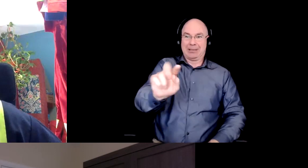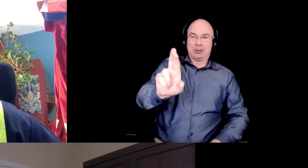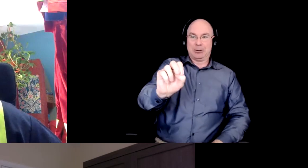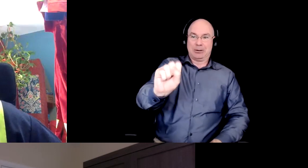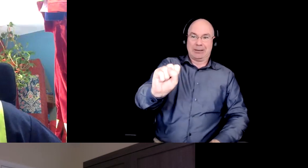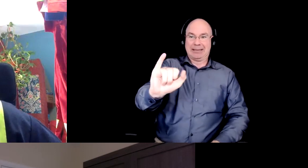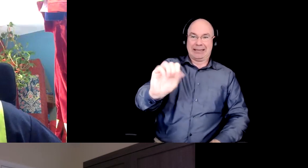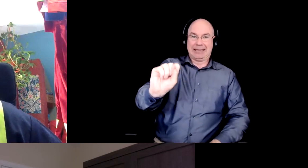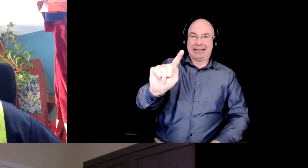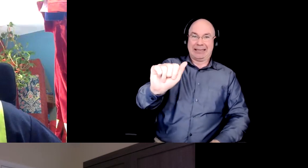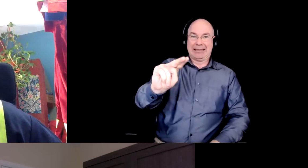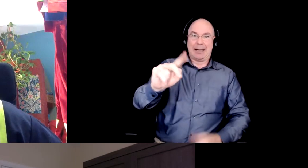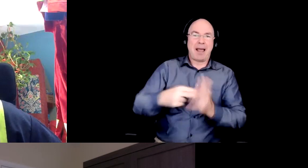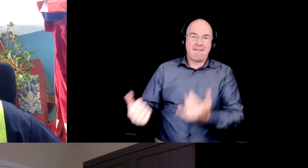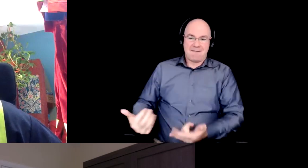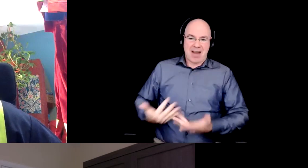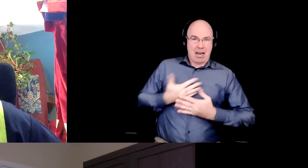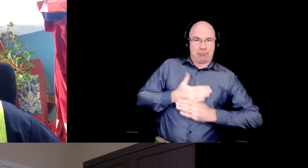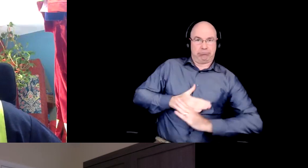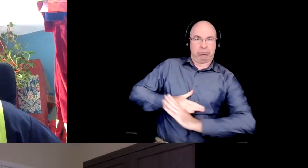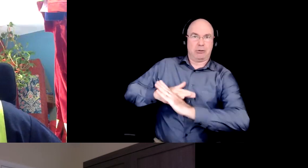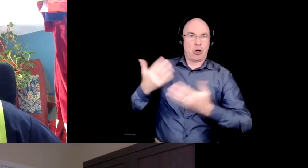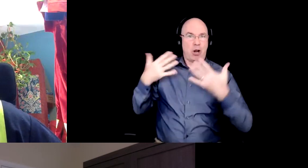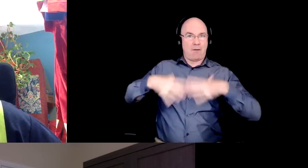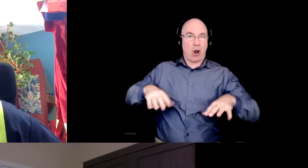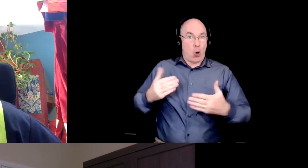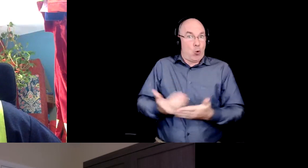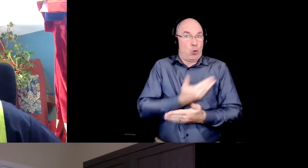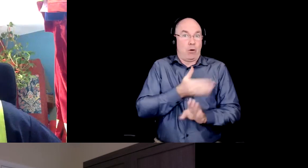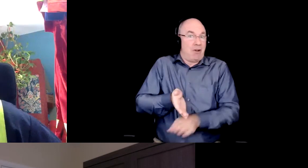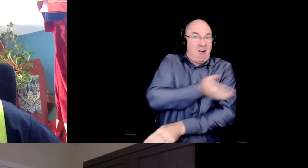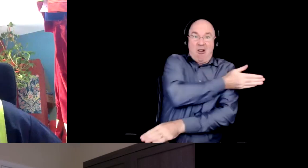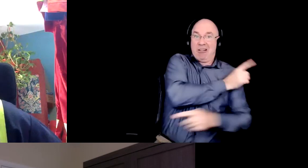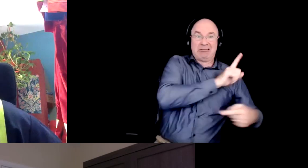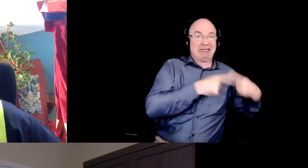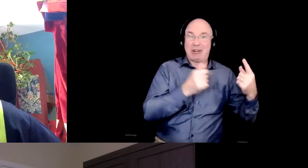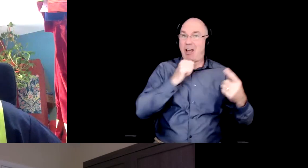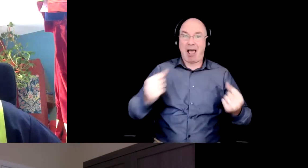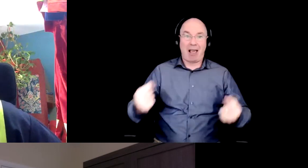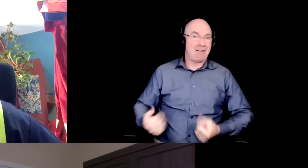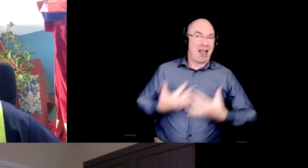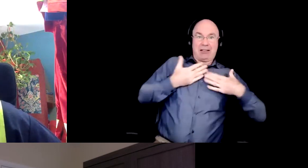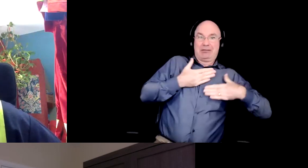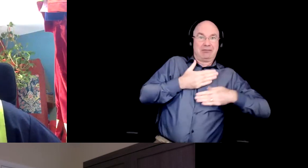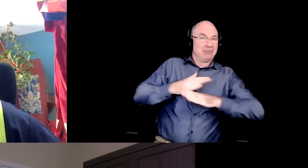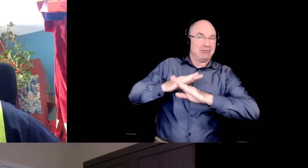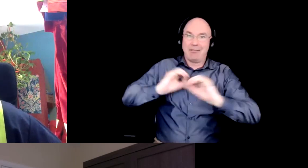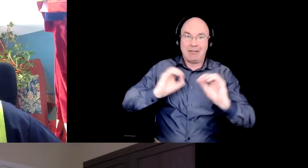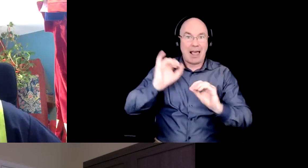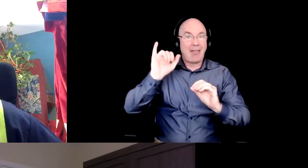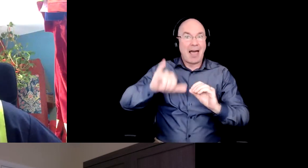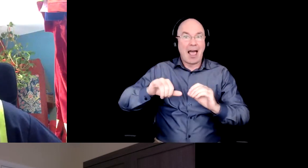It's a flame resistant coverall. That was new to us. We hadn't yet had anything that was flame resistant. And what that new product did was